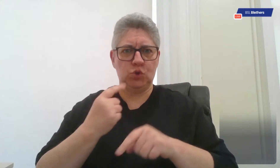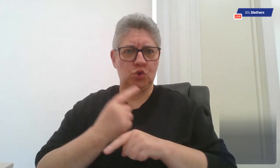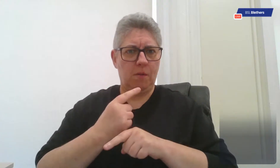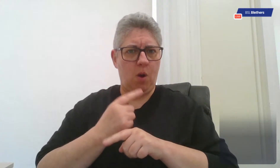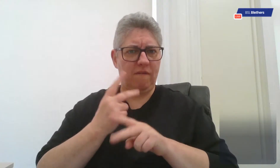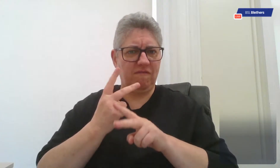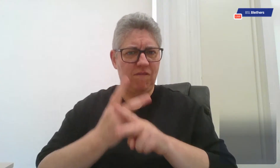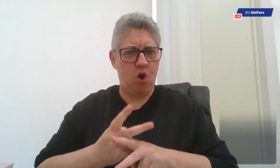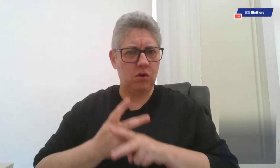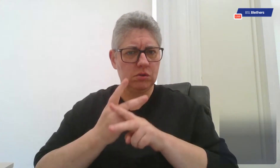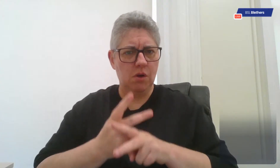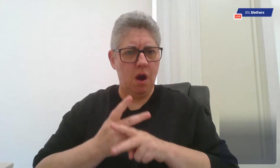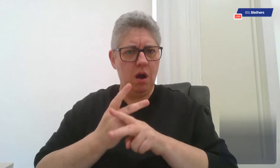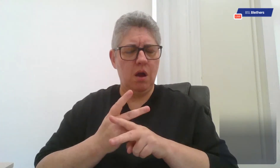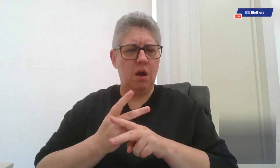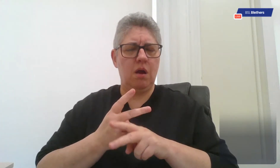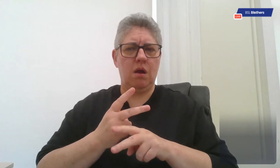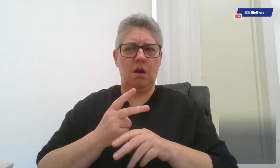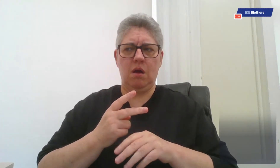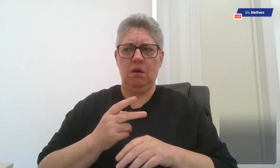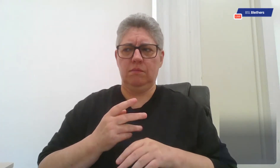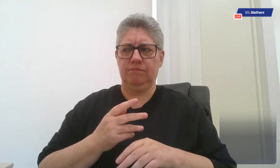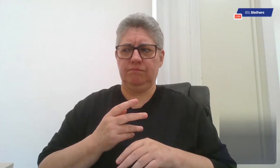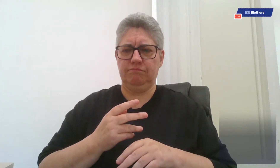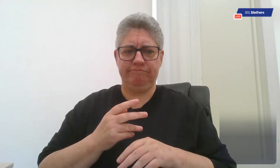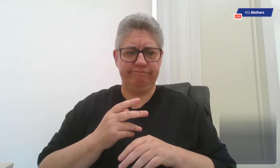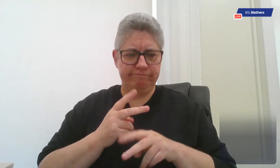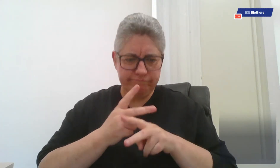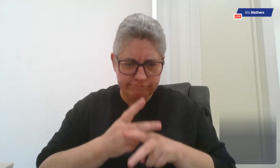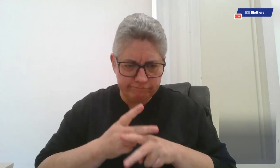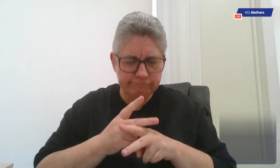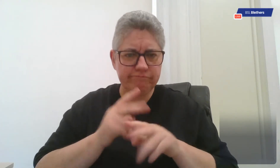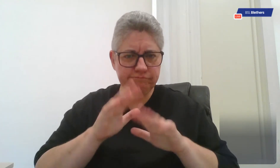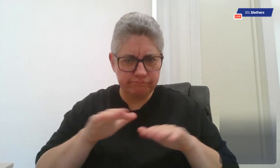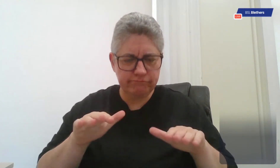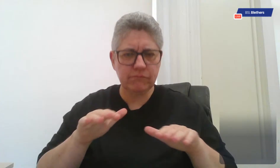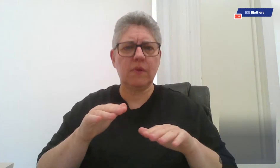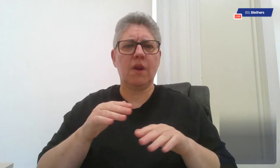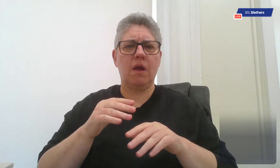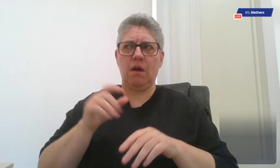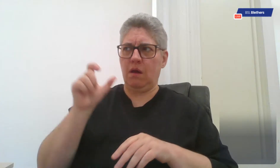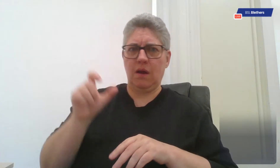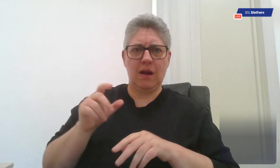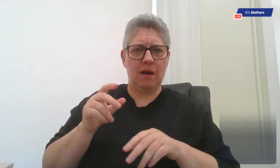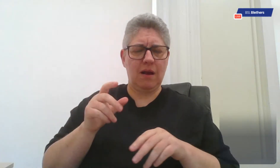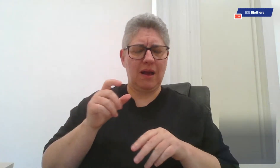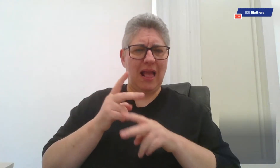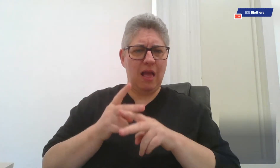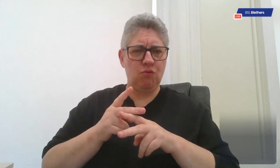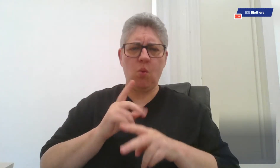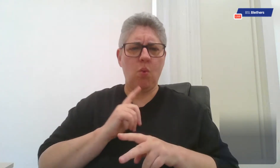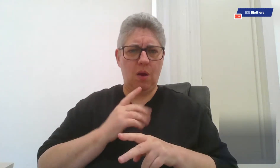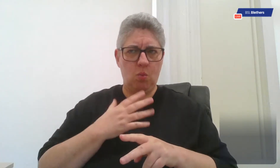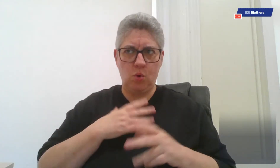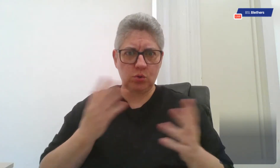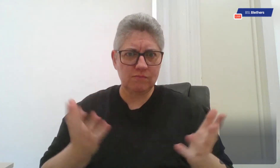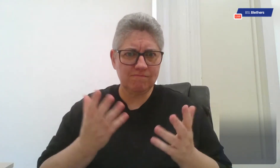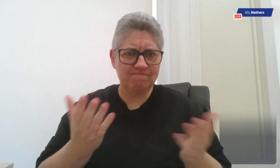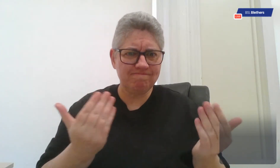government launched a number of initiatives relating to foster care and the care of